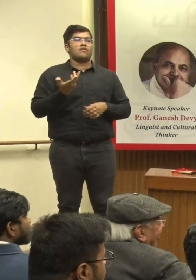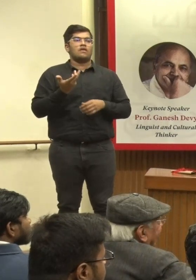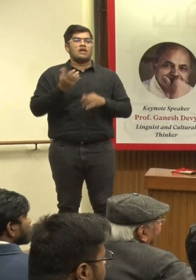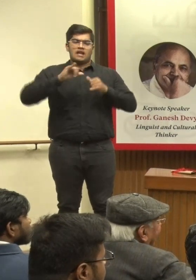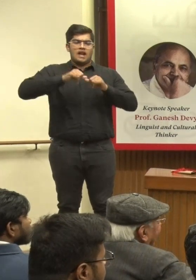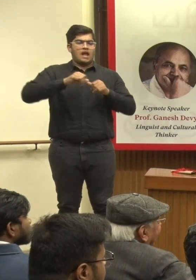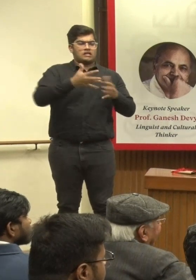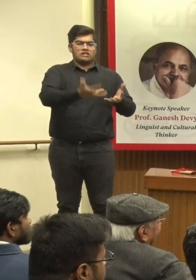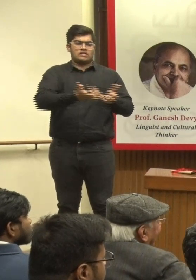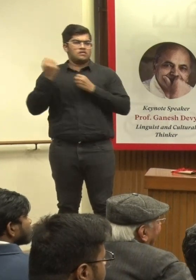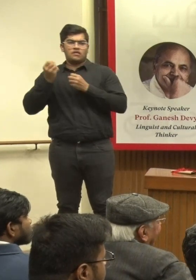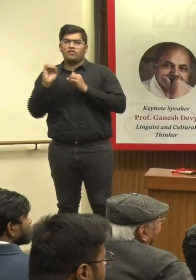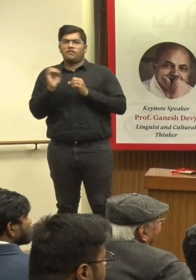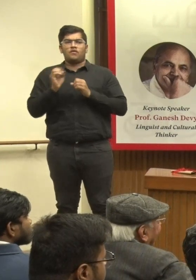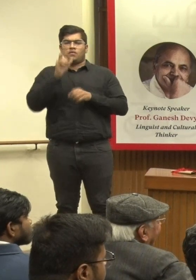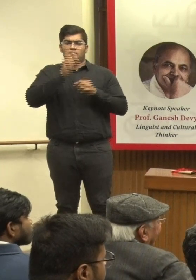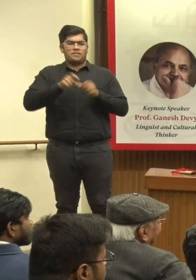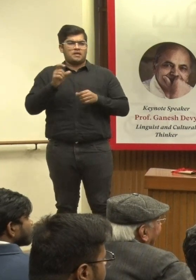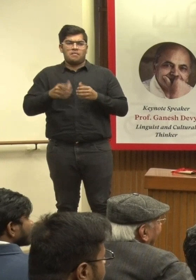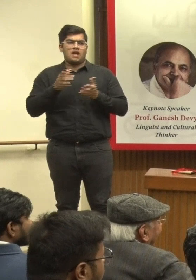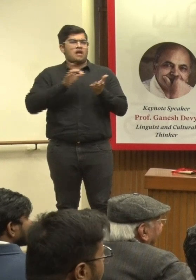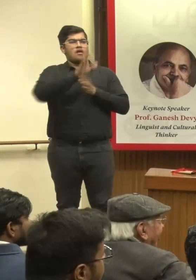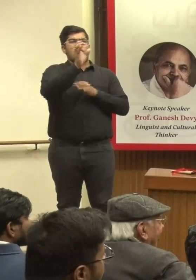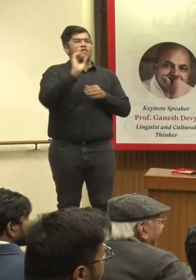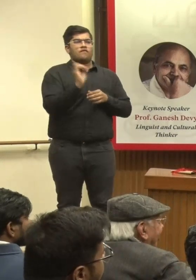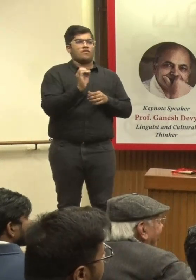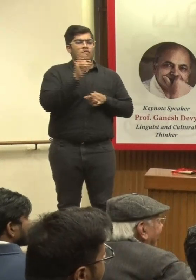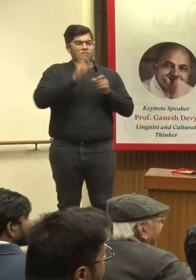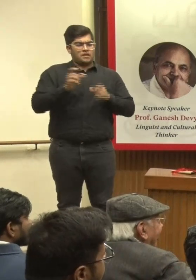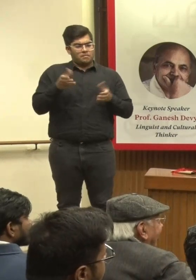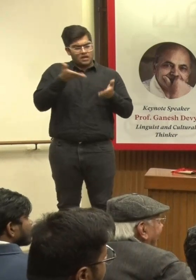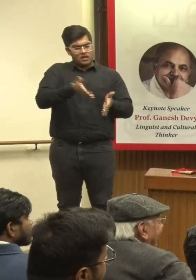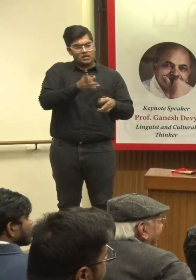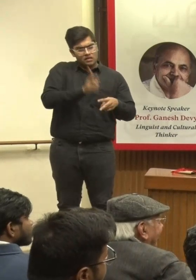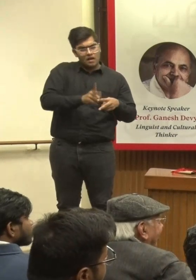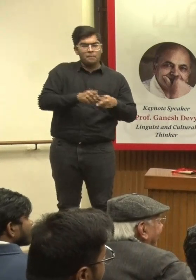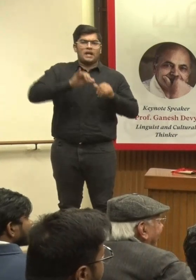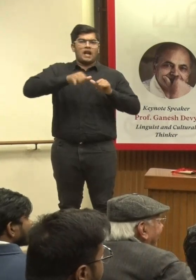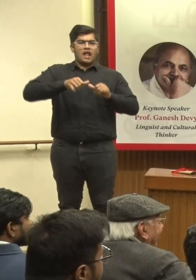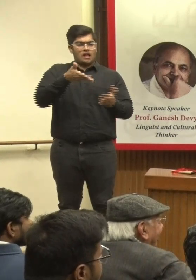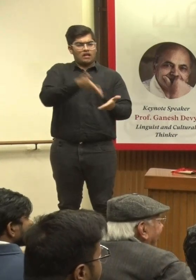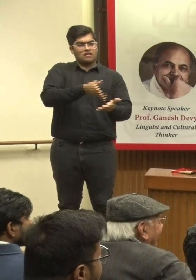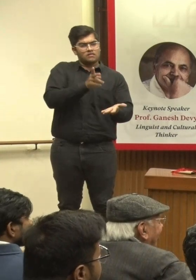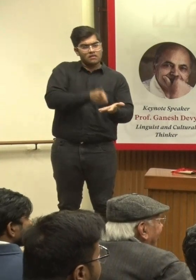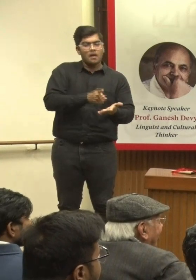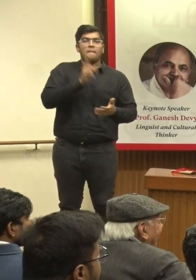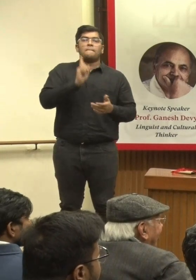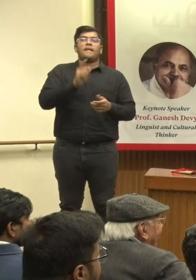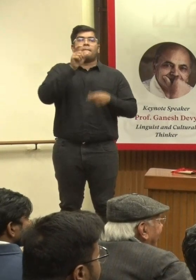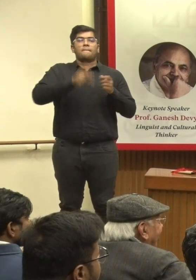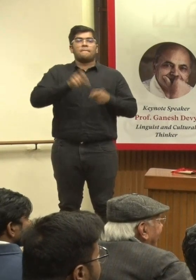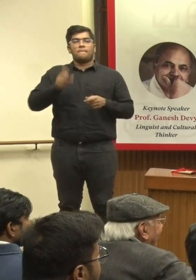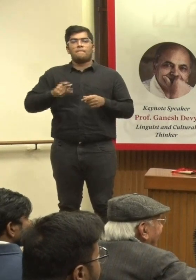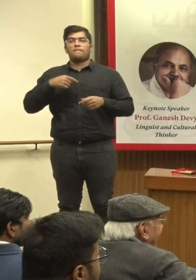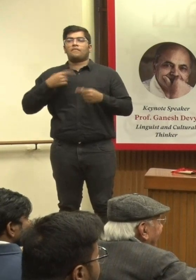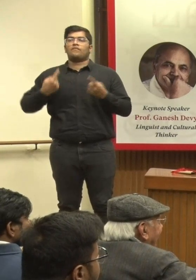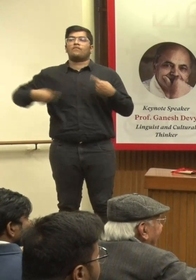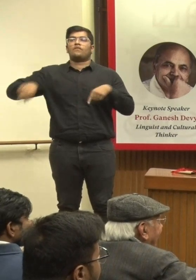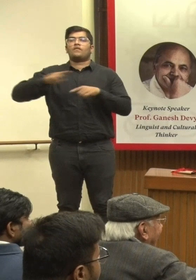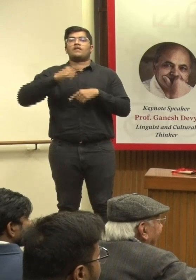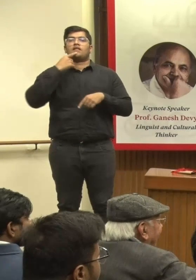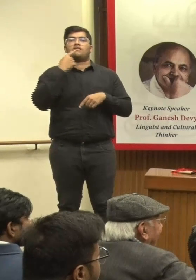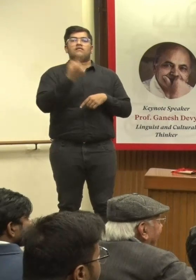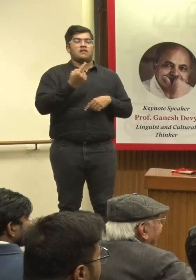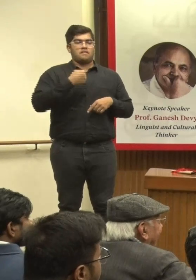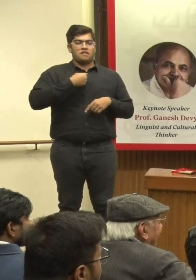away. The people were not taken away. The land remained there, the people remained there. But the people were asked, just as I, as a